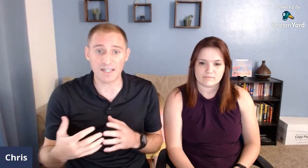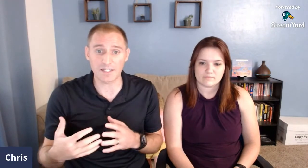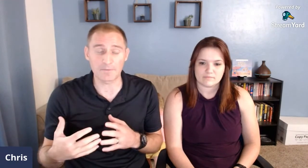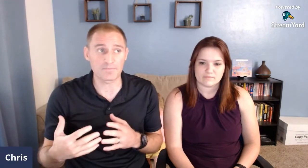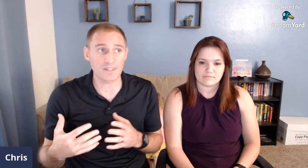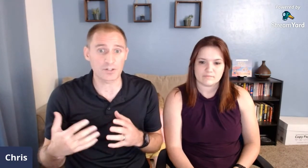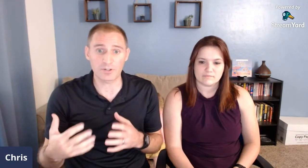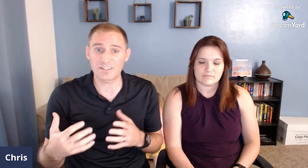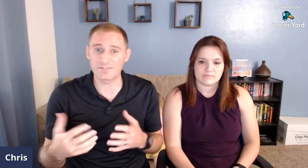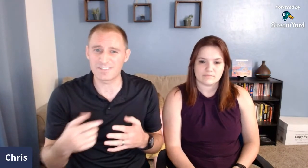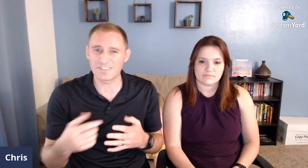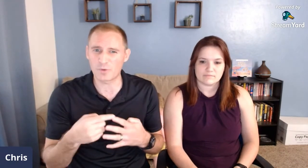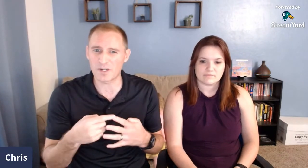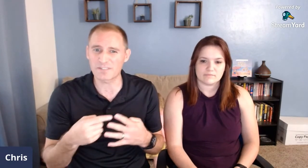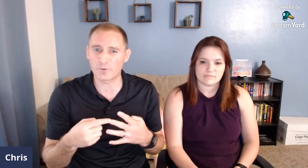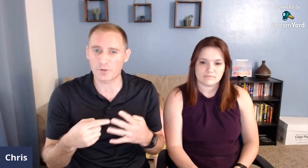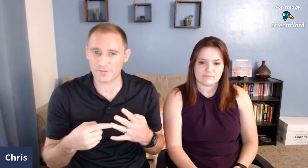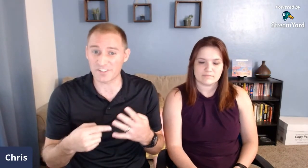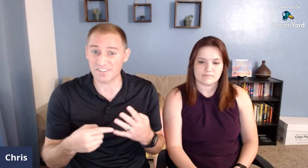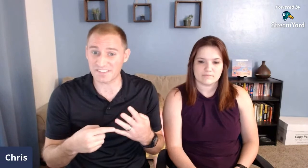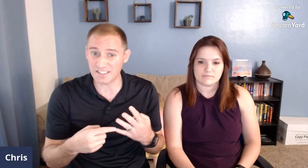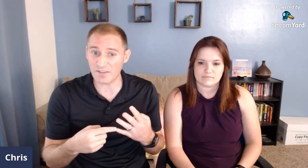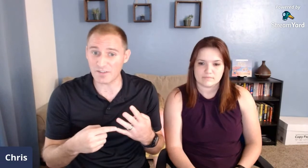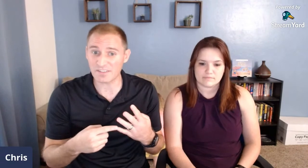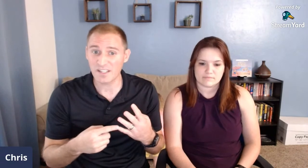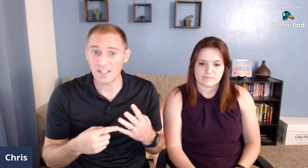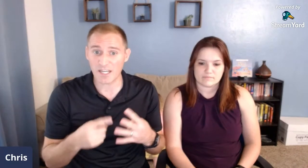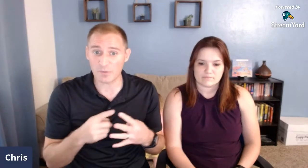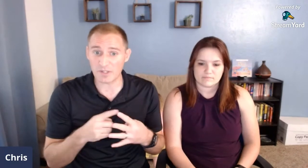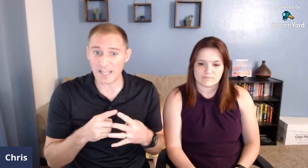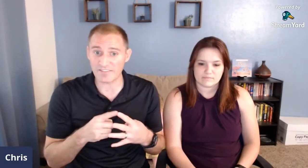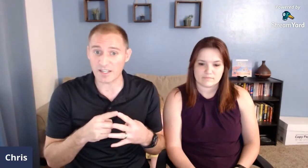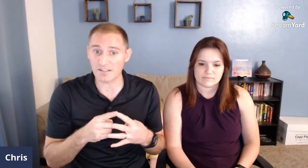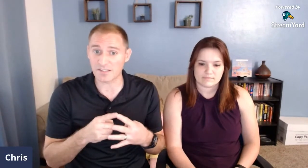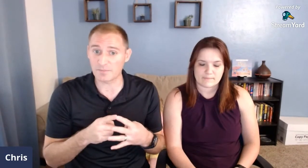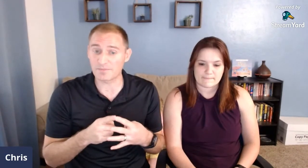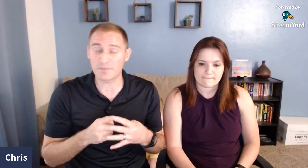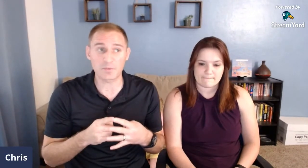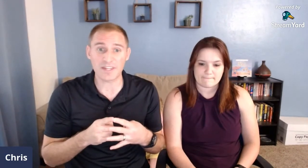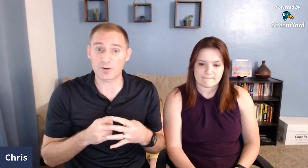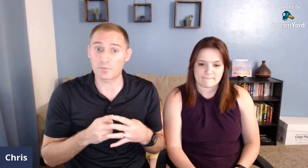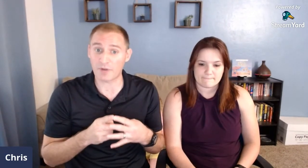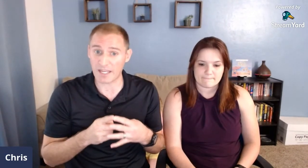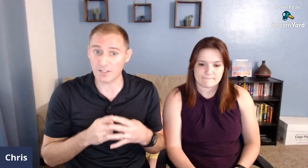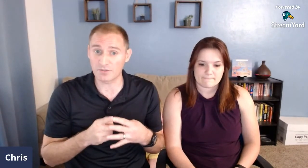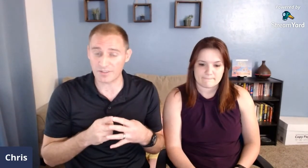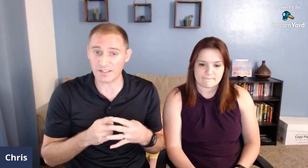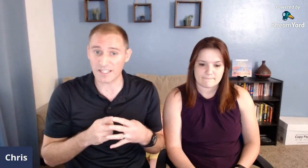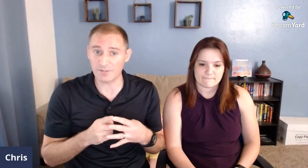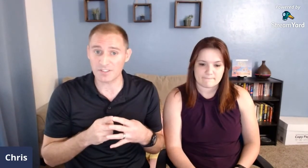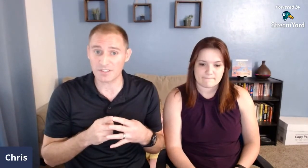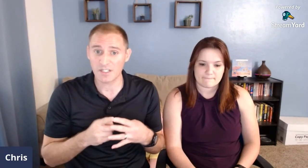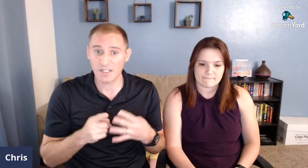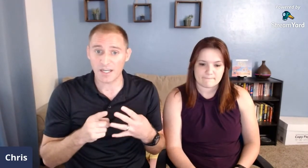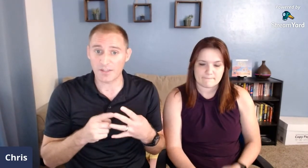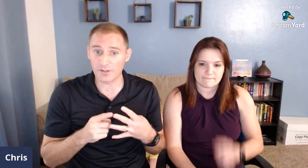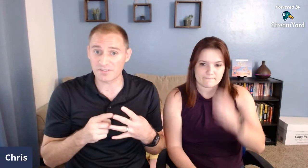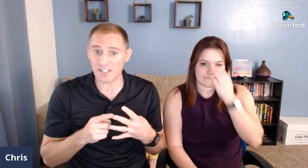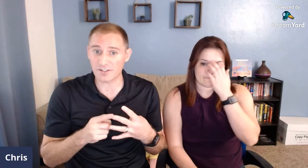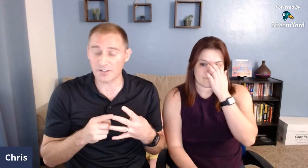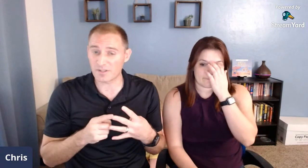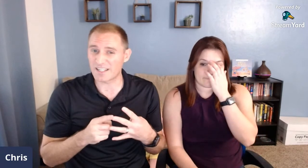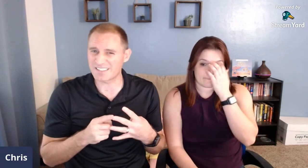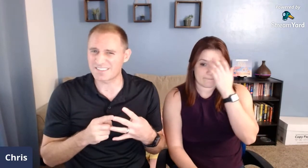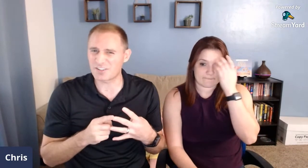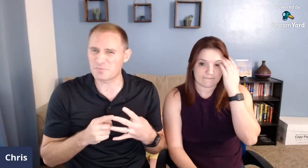be according to one of 4 different skill levels. We'll have some people that are brand new to the language, those